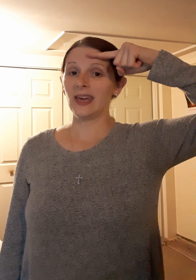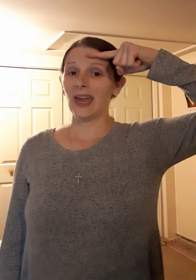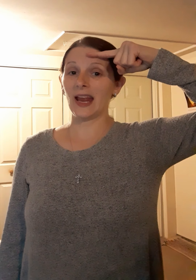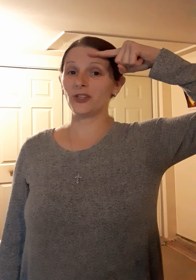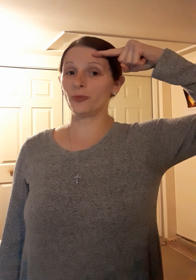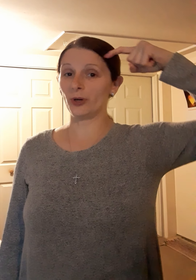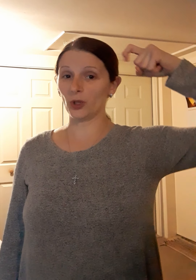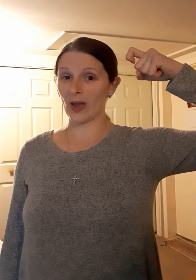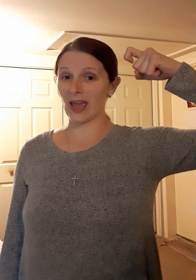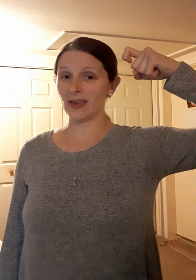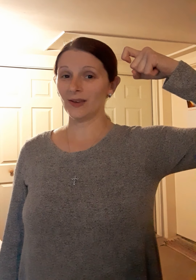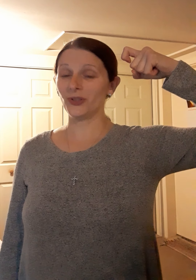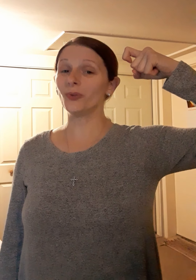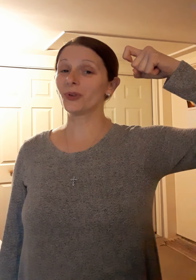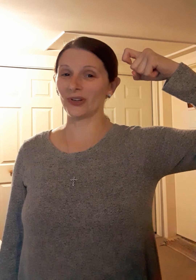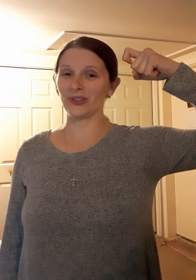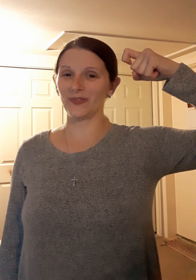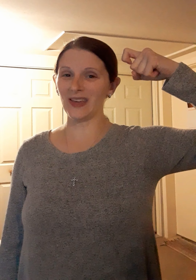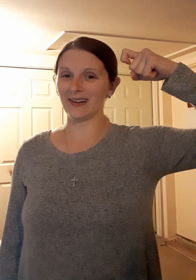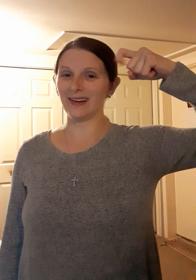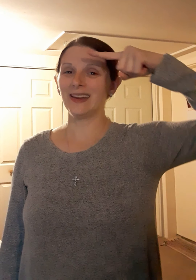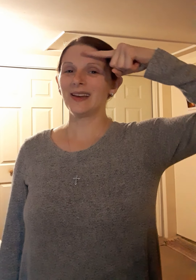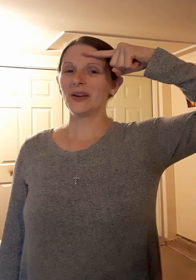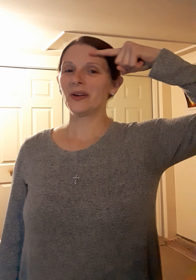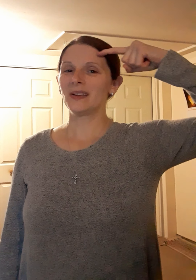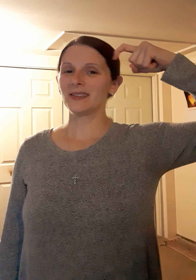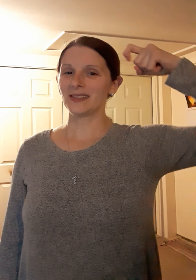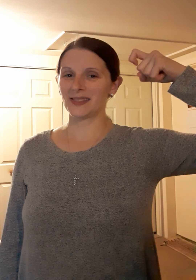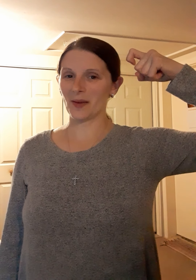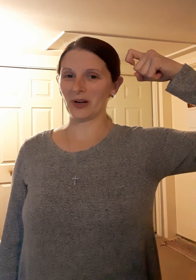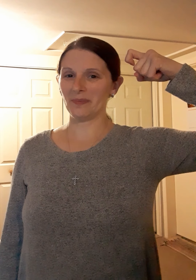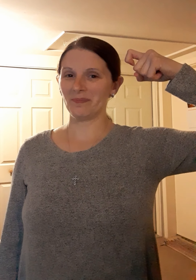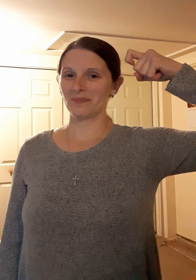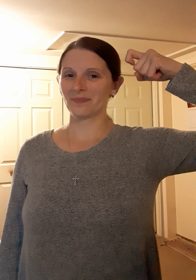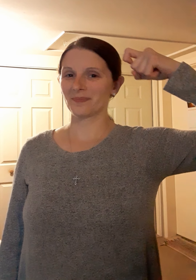and as you pull away, you curl your finger. Summer.